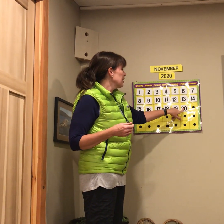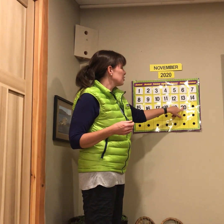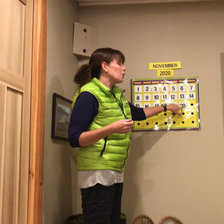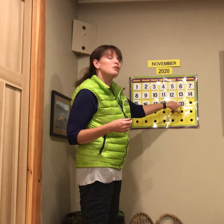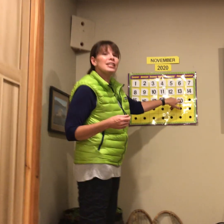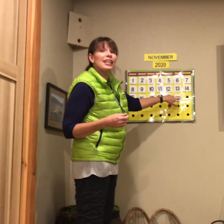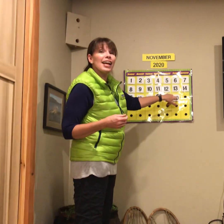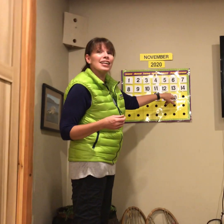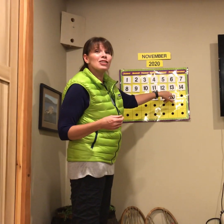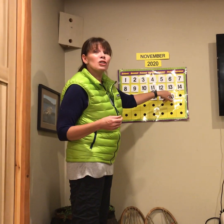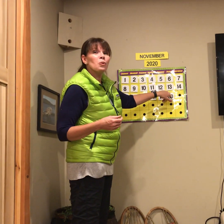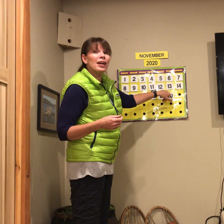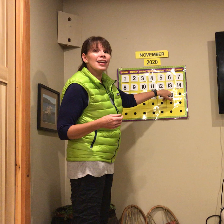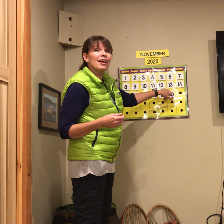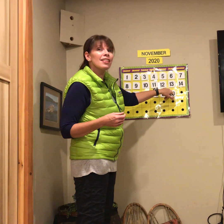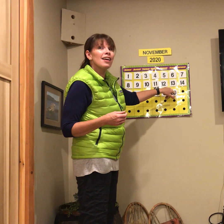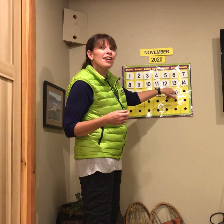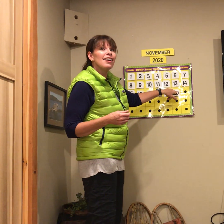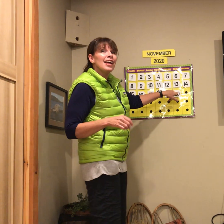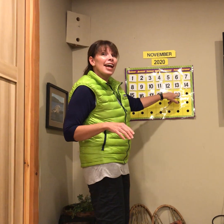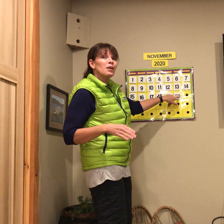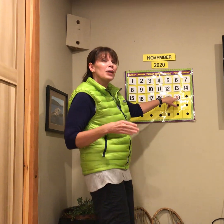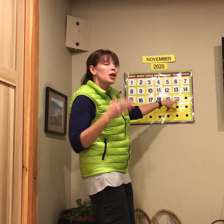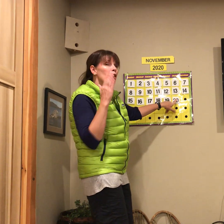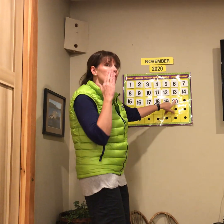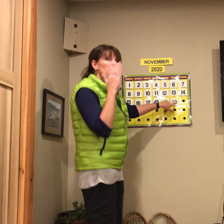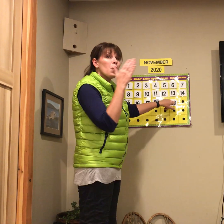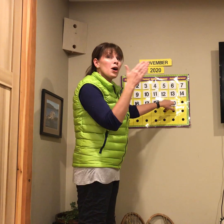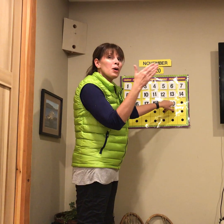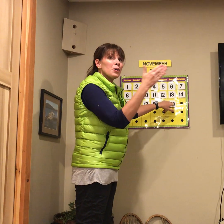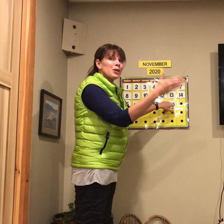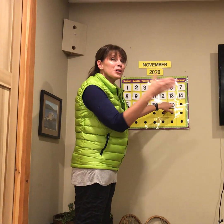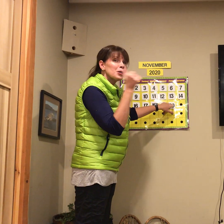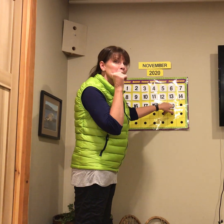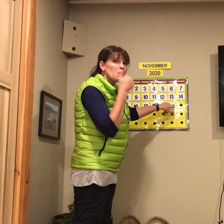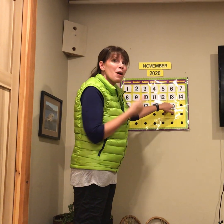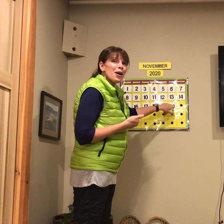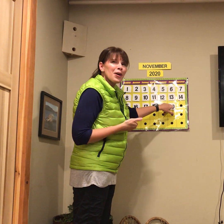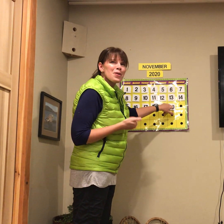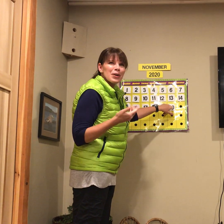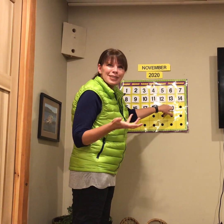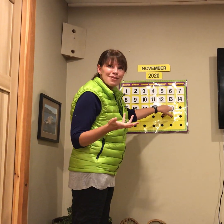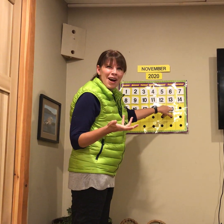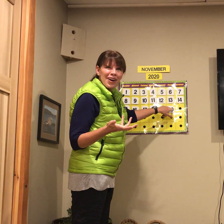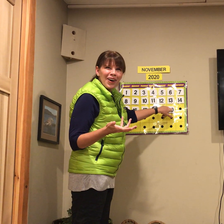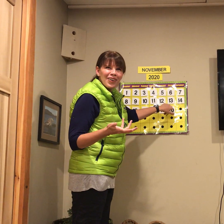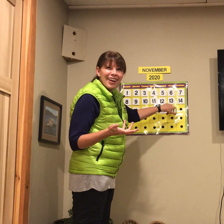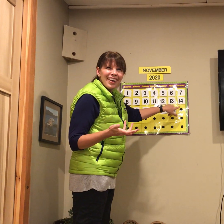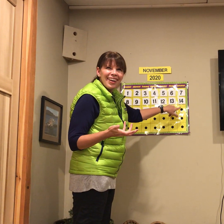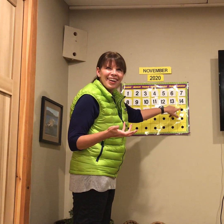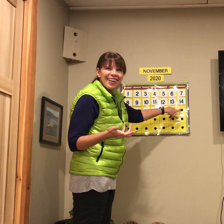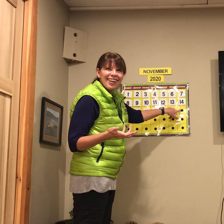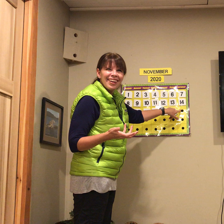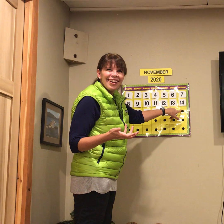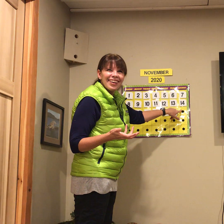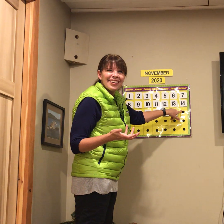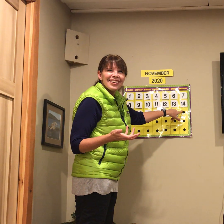So if today is the 20th and we go forward to tomorrow, what's tomorrow? Is it the